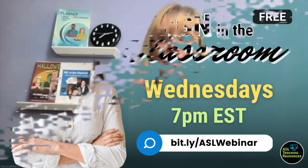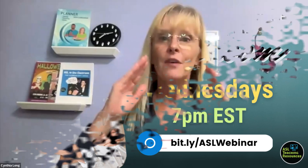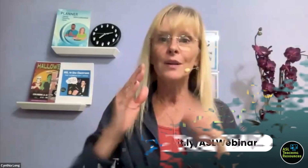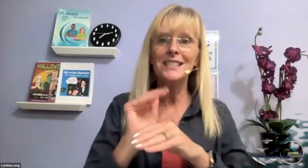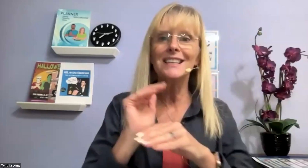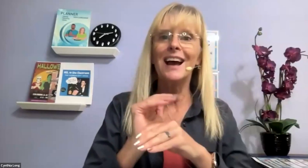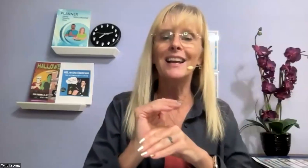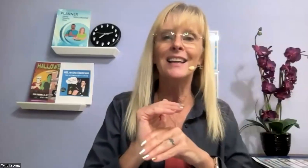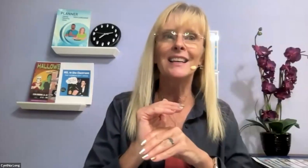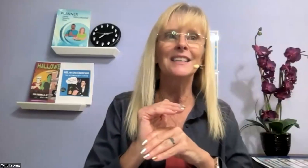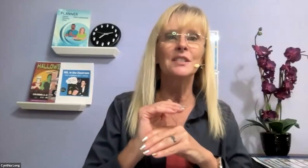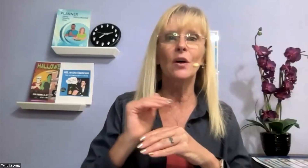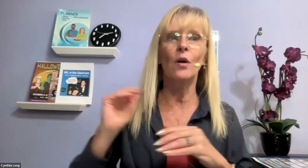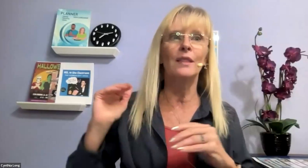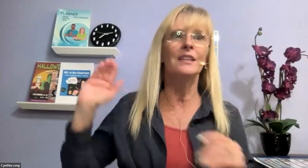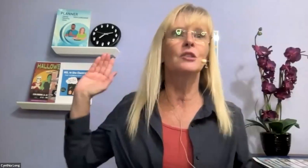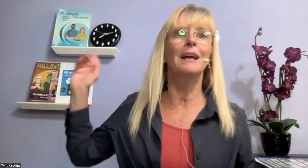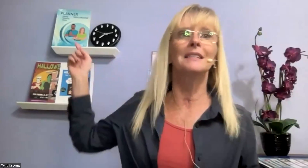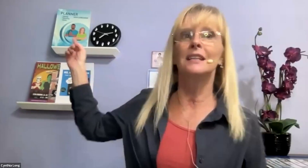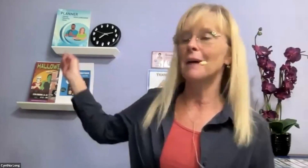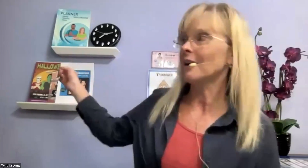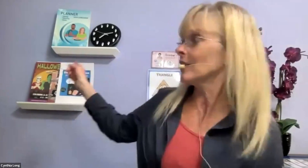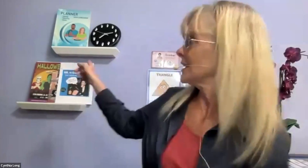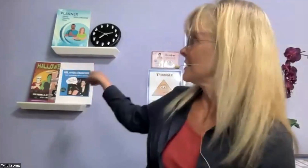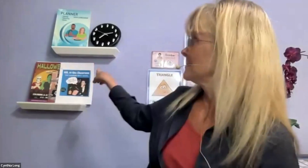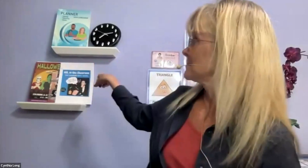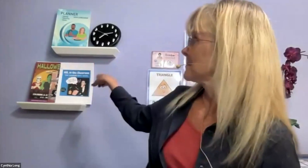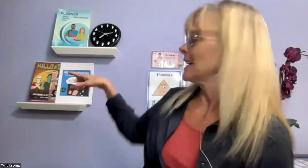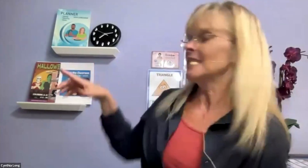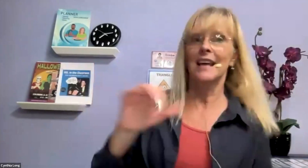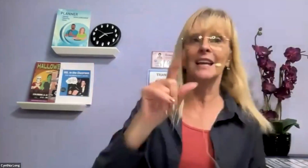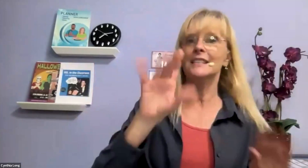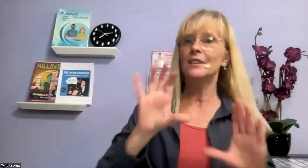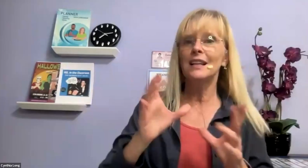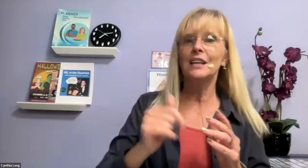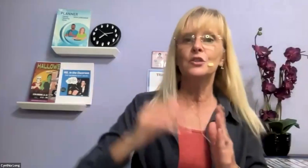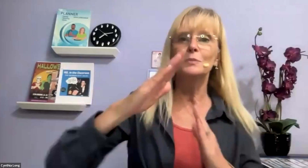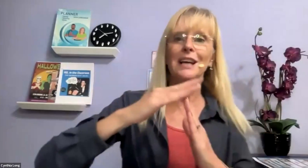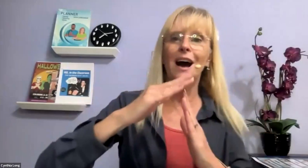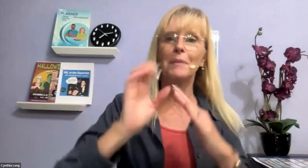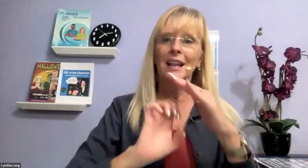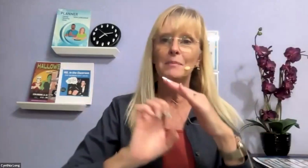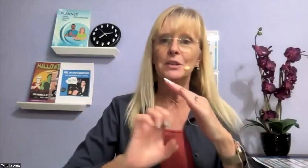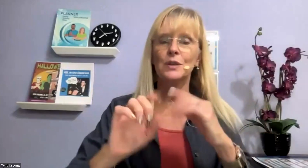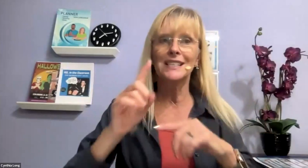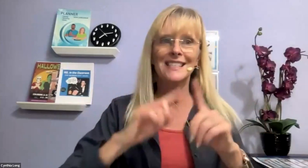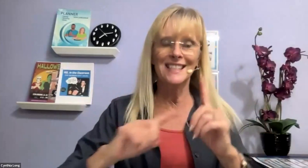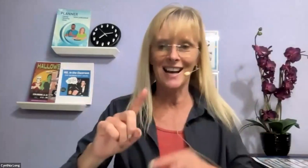The focus tonight is on this. You might see in the background here. It's ASL in the classroom, top elementary